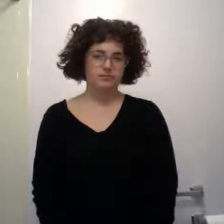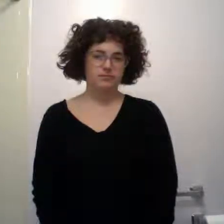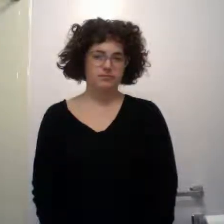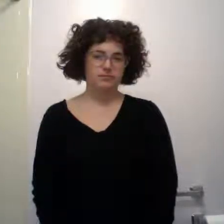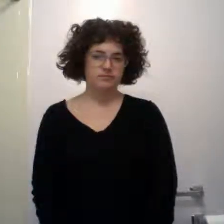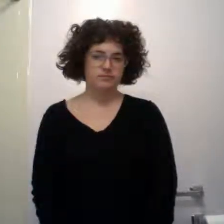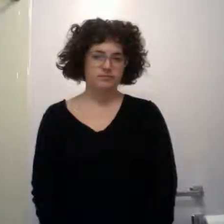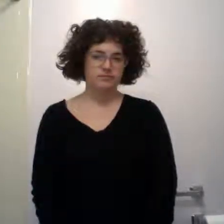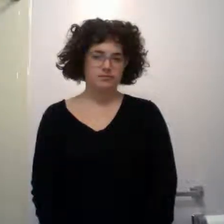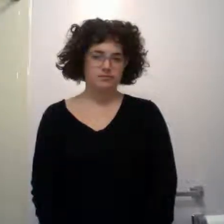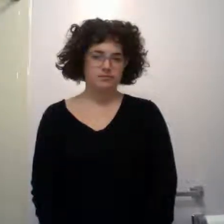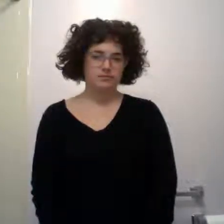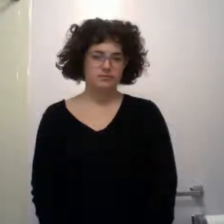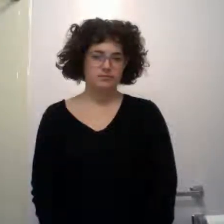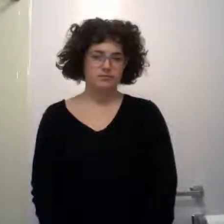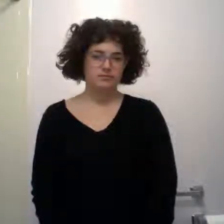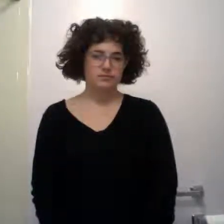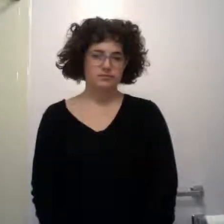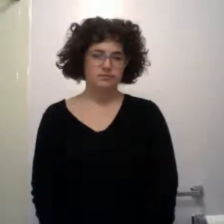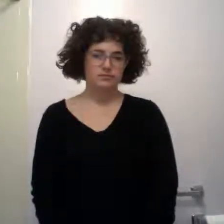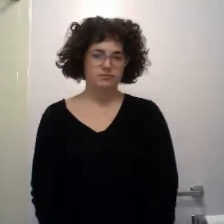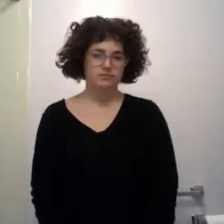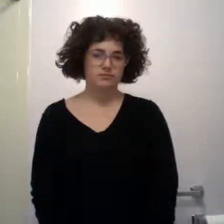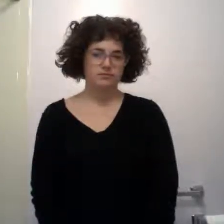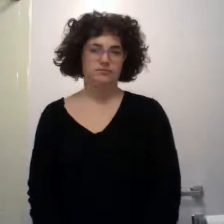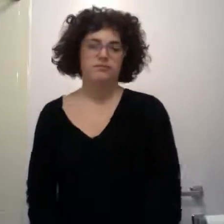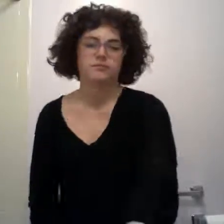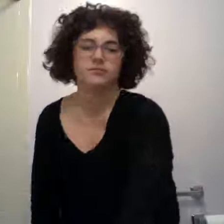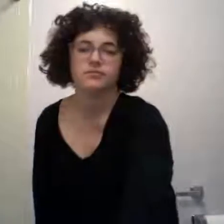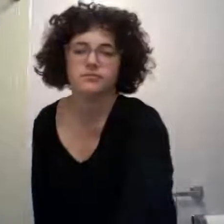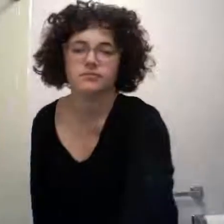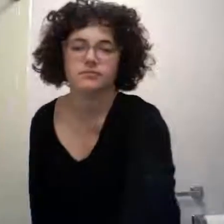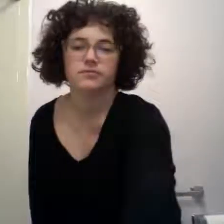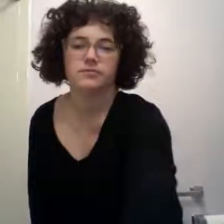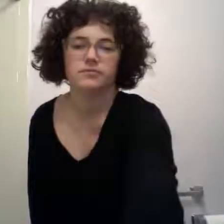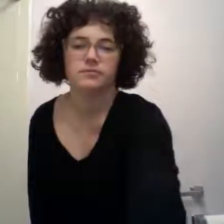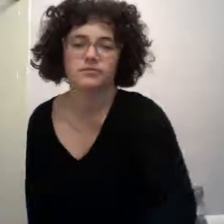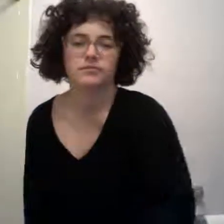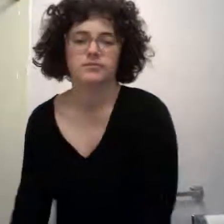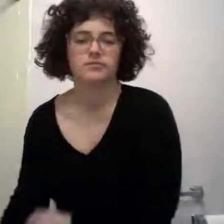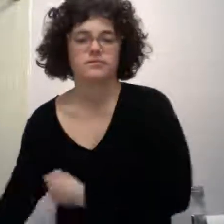needle to go through on both sides. That's basically how you put a zipper